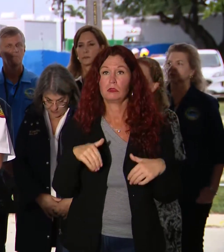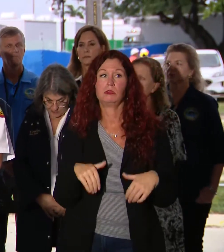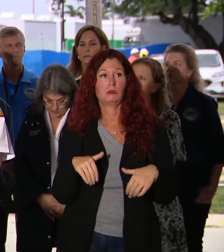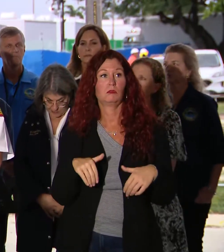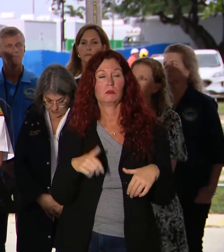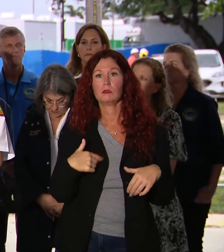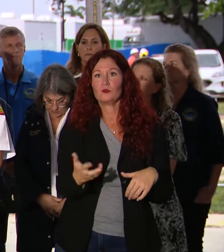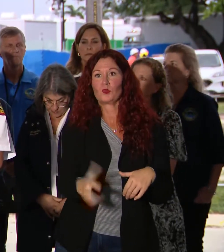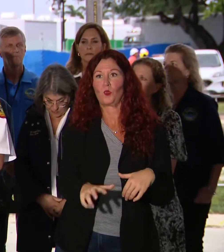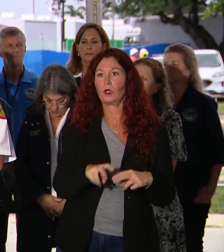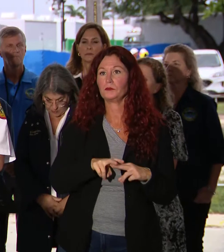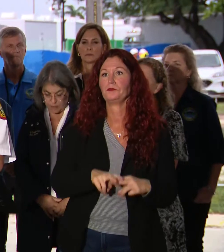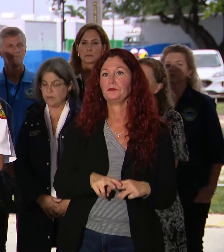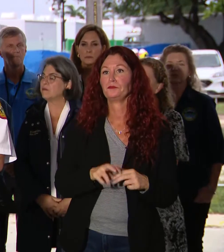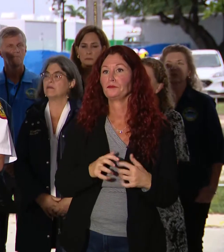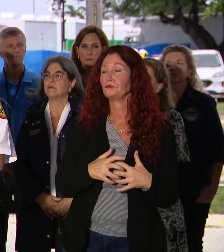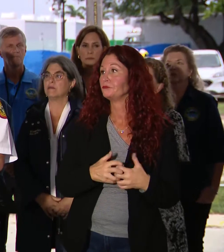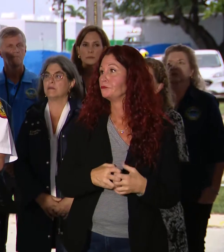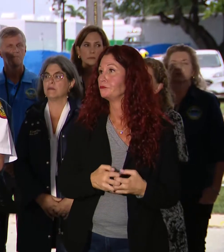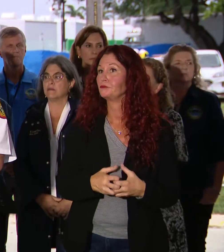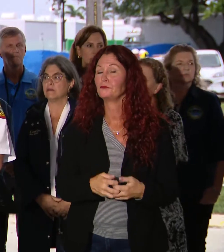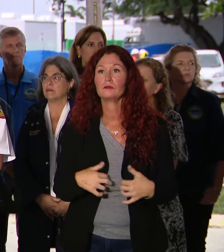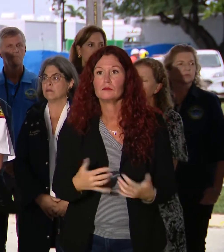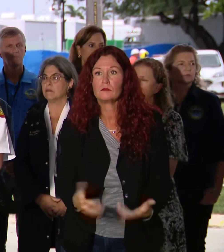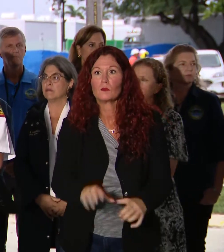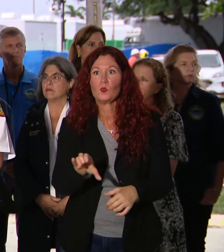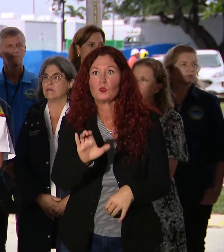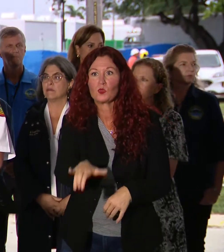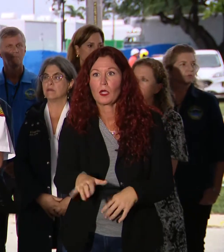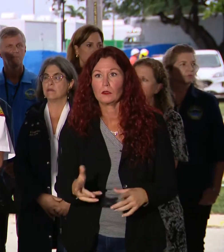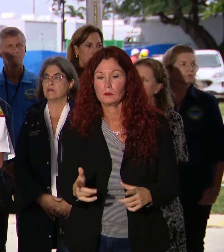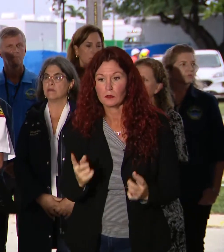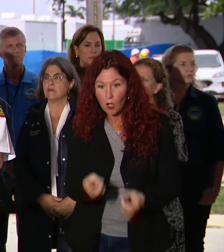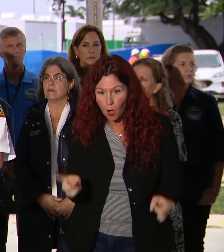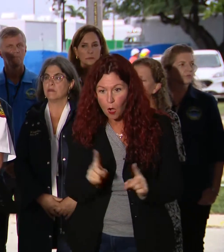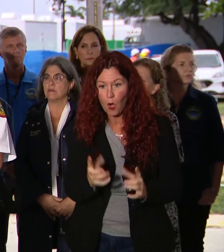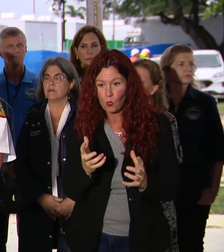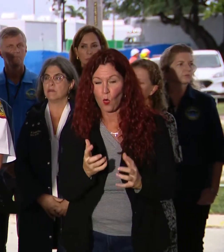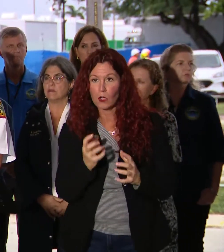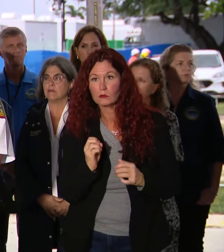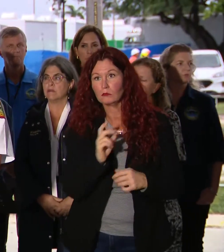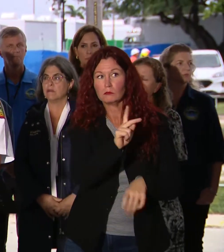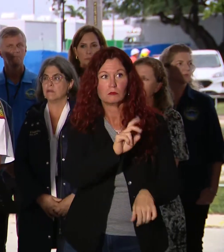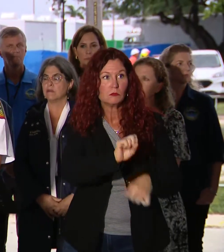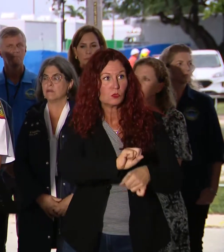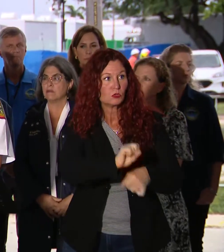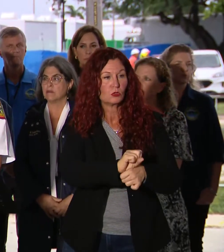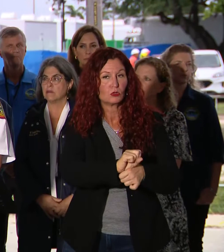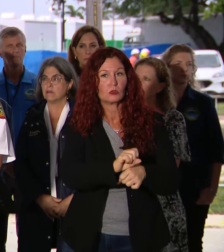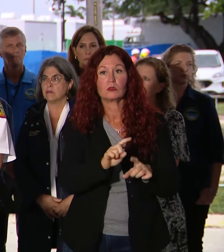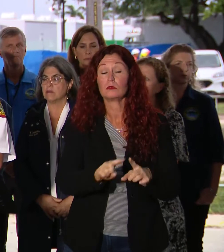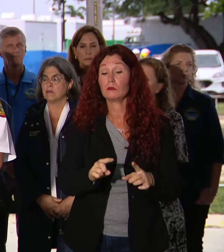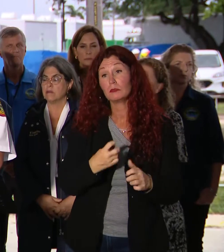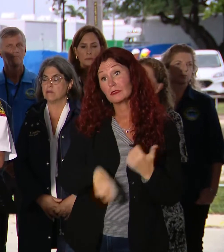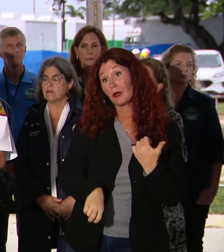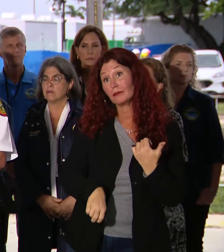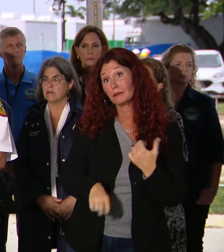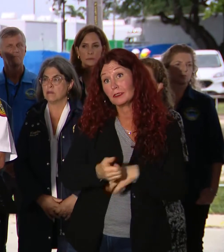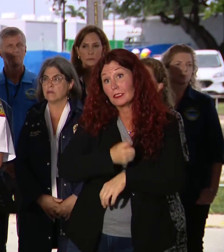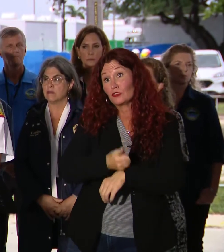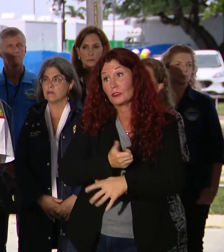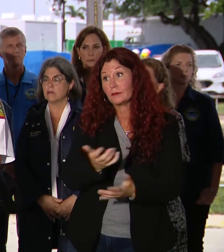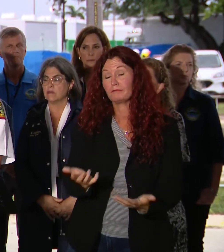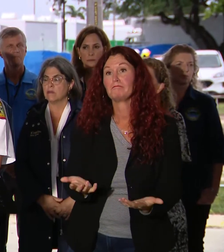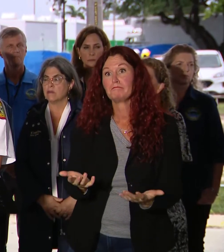be on that mountain, or that debris, I should say, I'm sorry. So it's difficult, but very proud that we got back to work today, and it's going to be